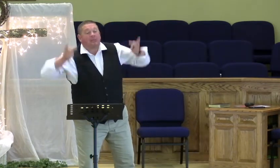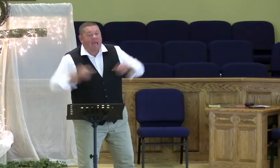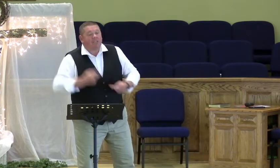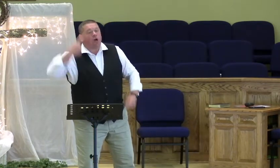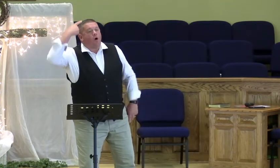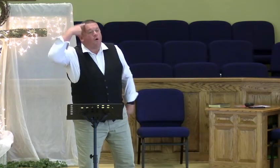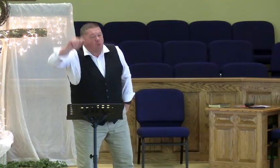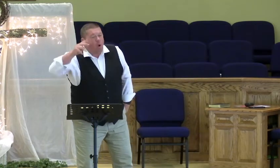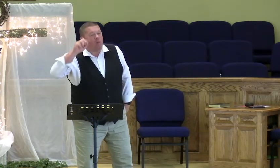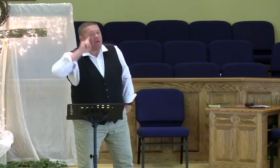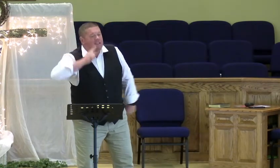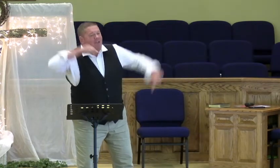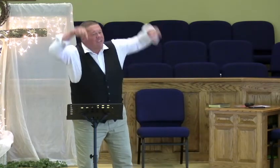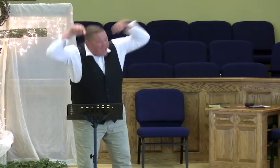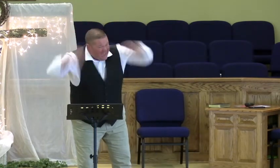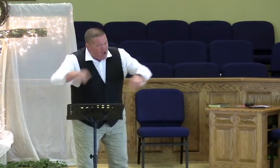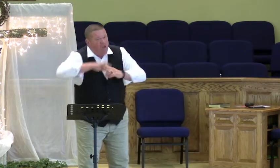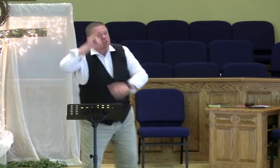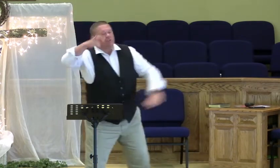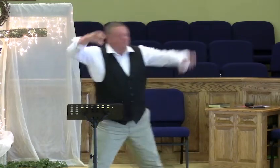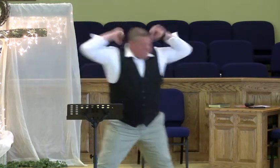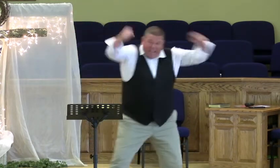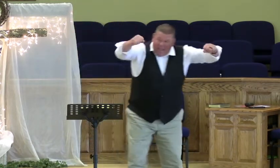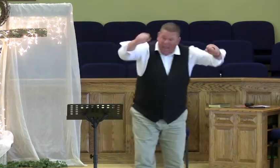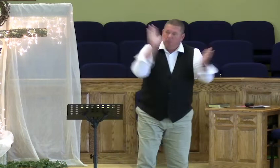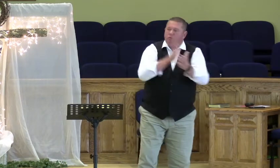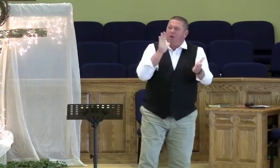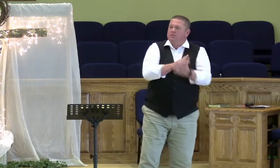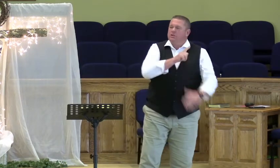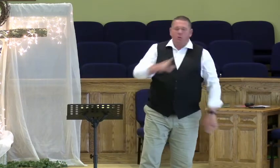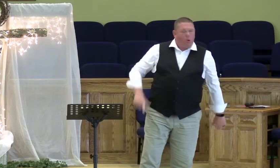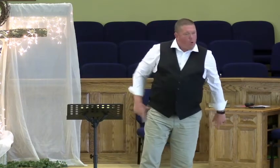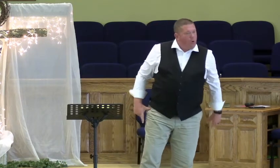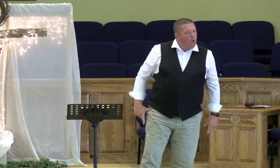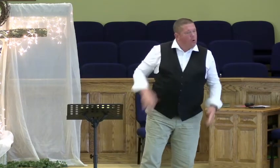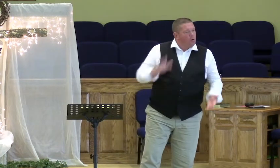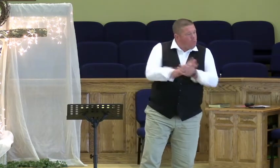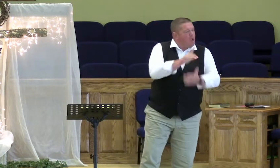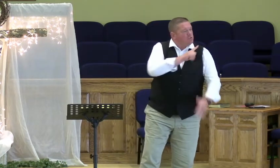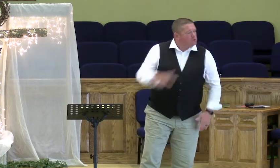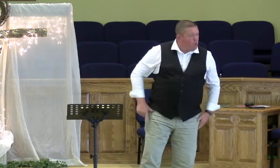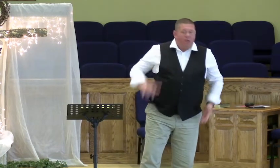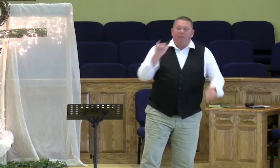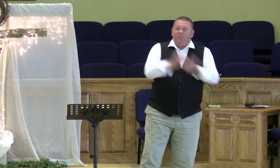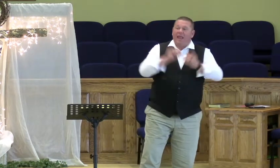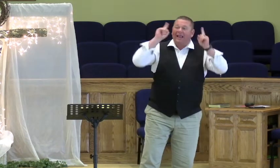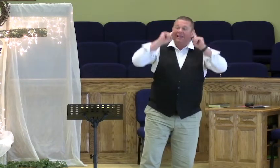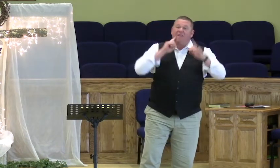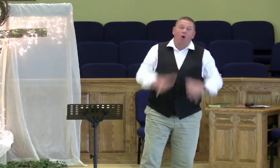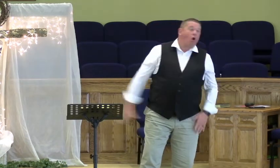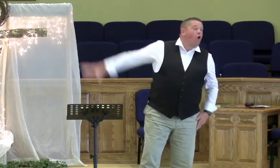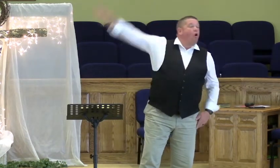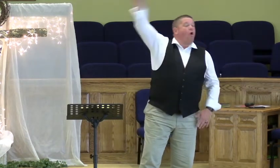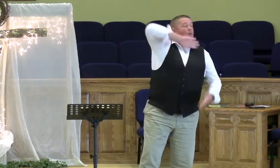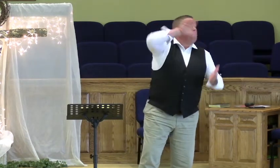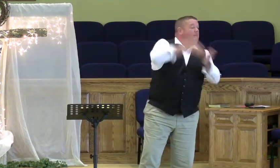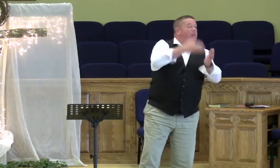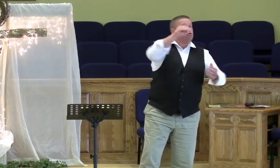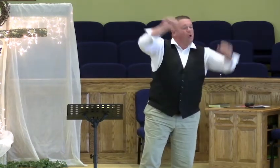a place for the deaf here in Jefferson City. Praise the Lord. Praise the Lord. That the deaf all